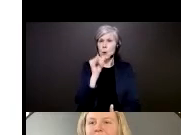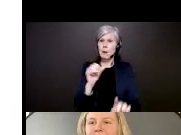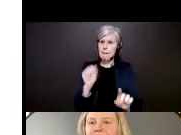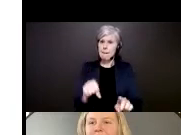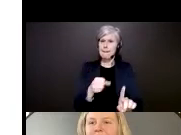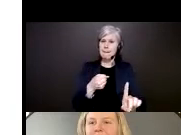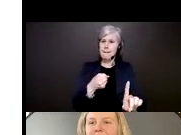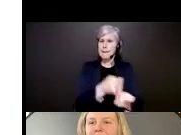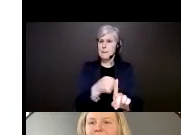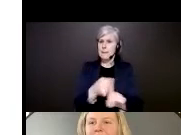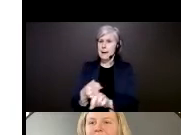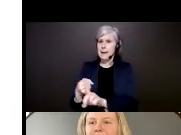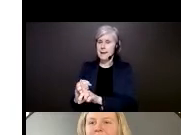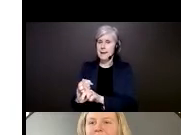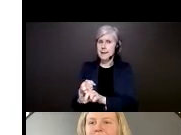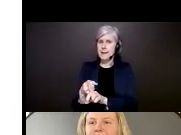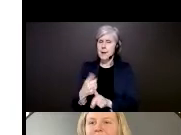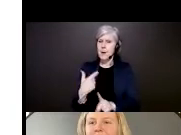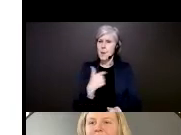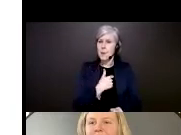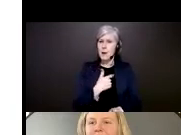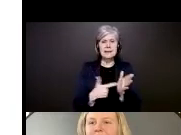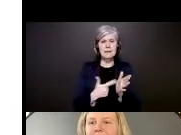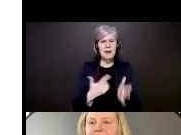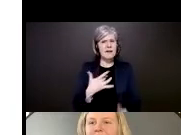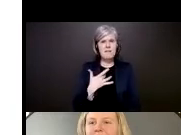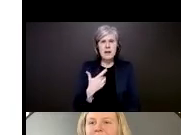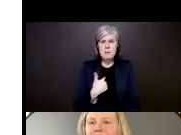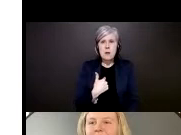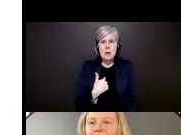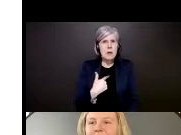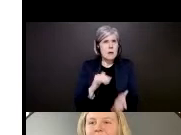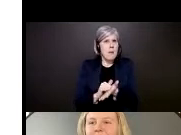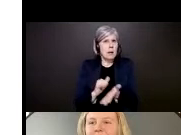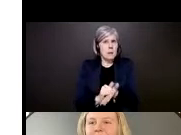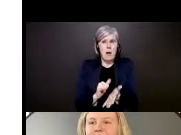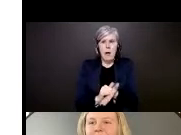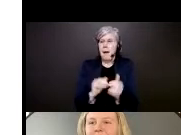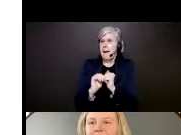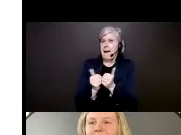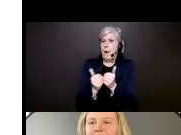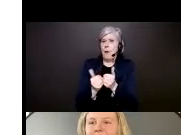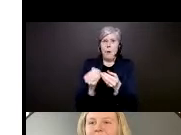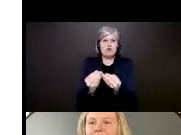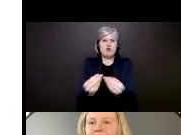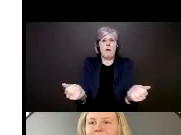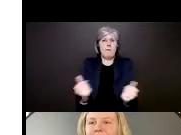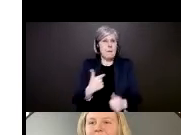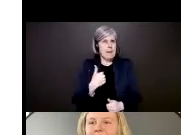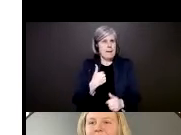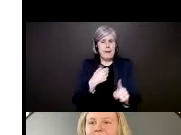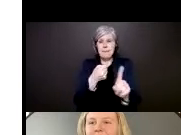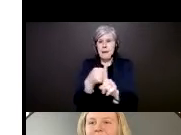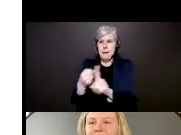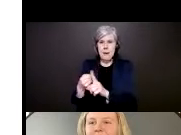control, but more about having an ability to make a difference every day. And then thinking about what kind of a difference you want